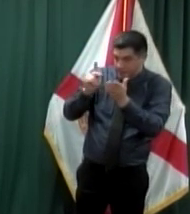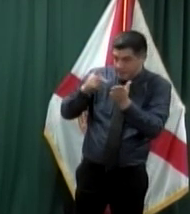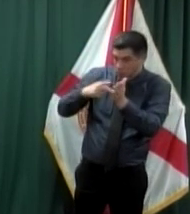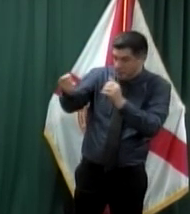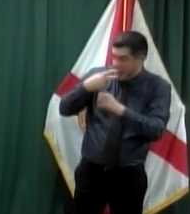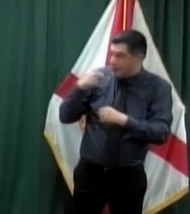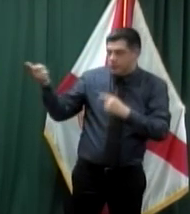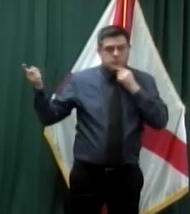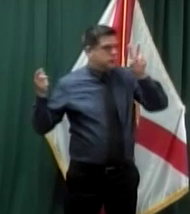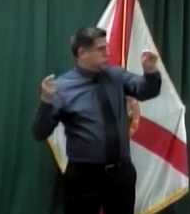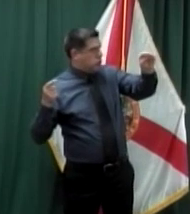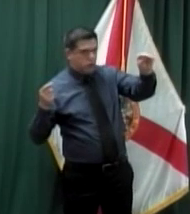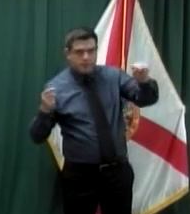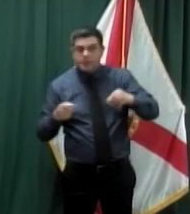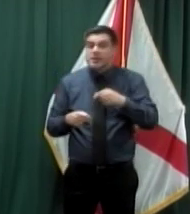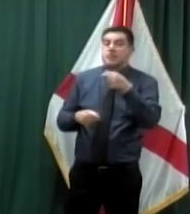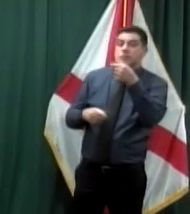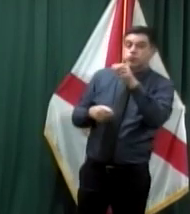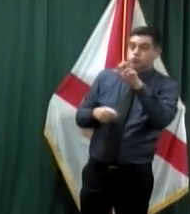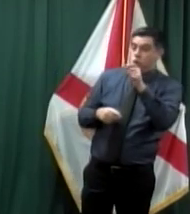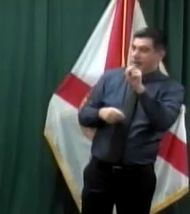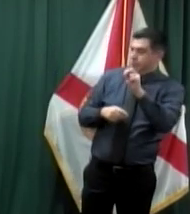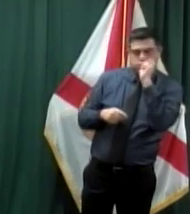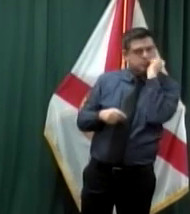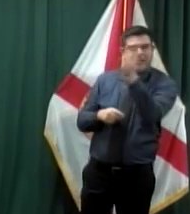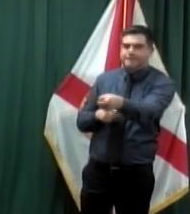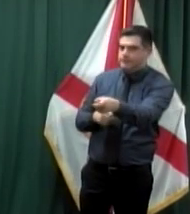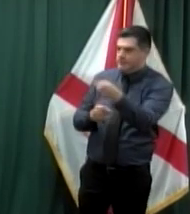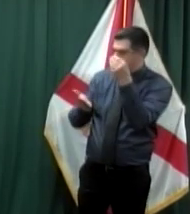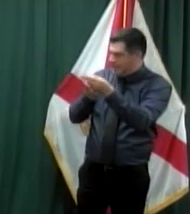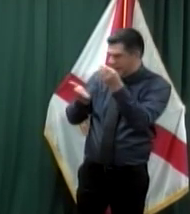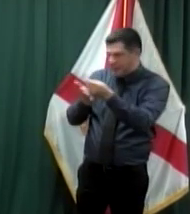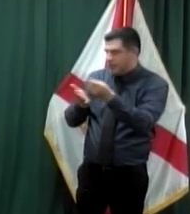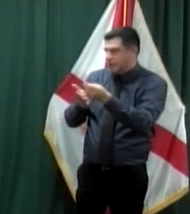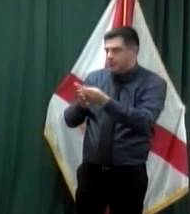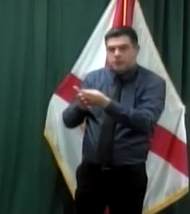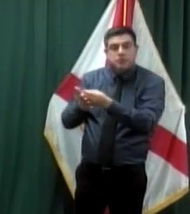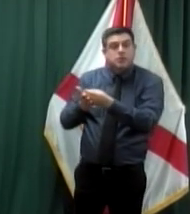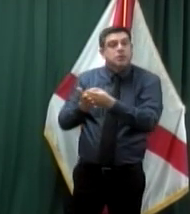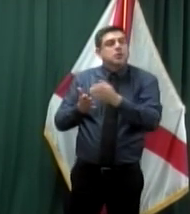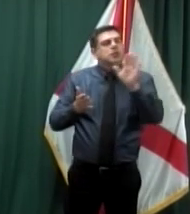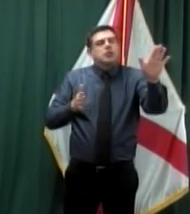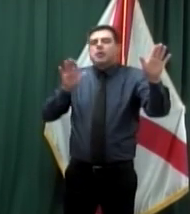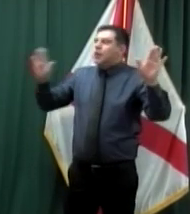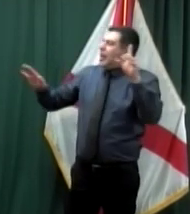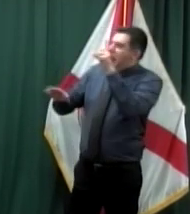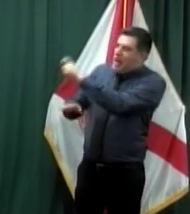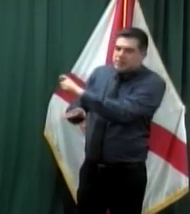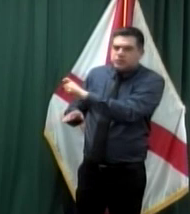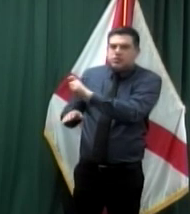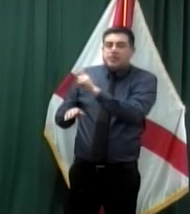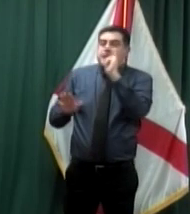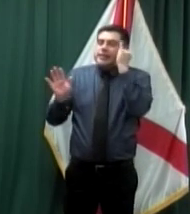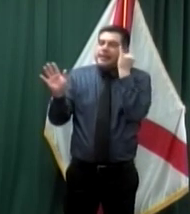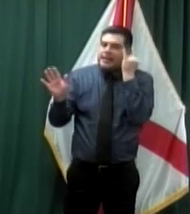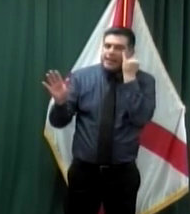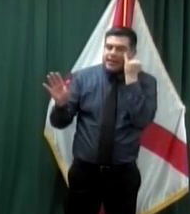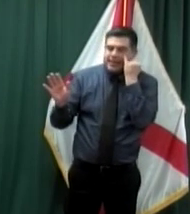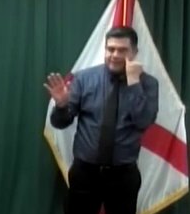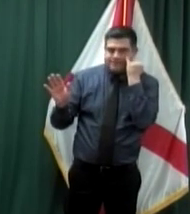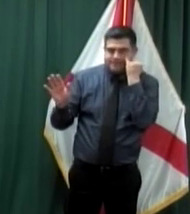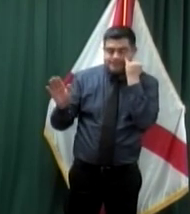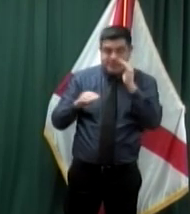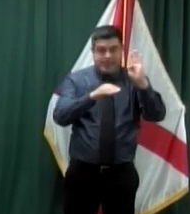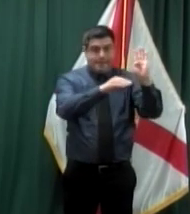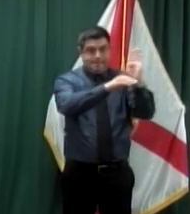individual can go buy some hand sanitizer and some wipes and a mask. But if you are a business and you're throwing masks away and gloves